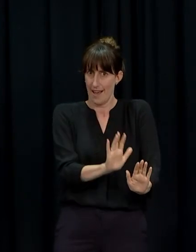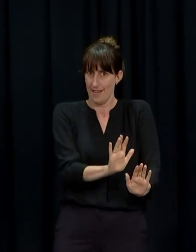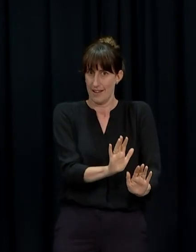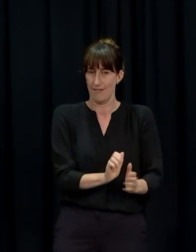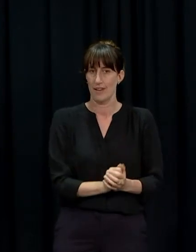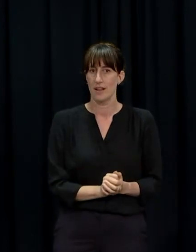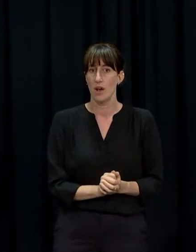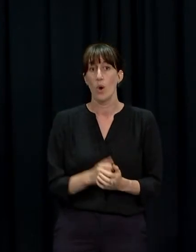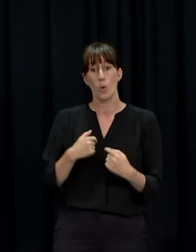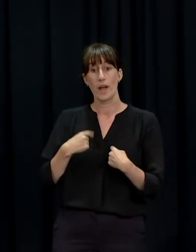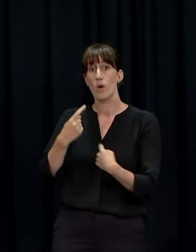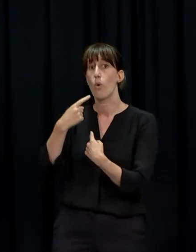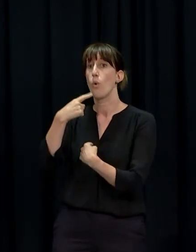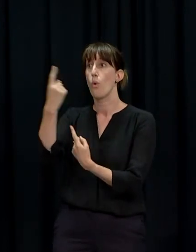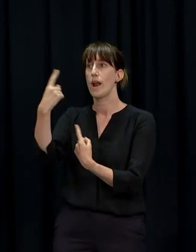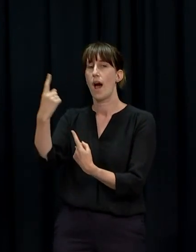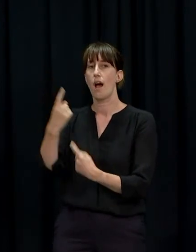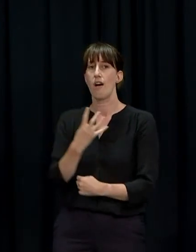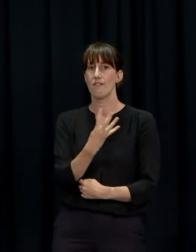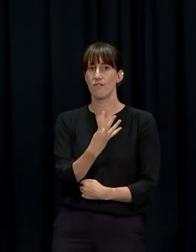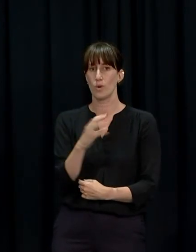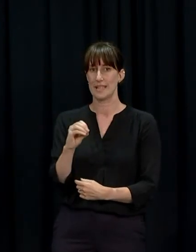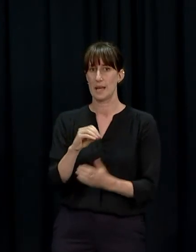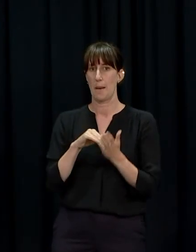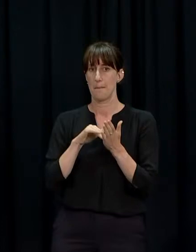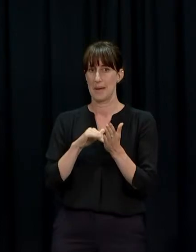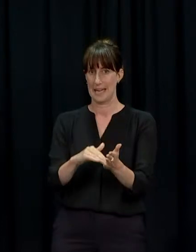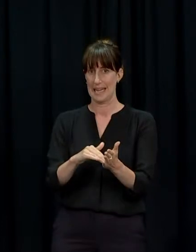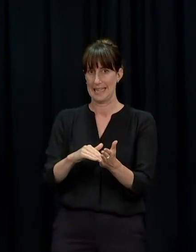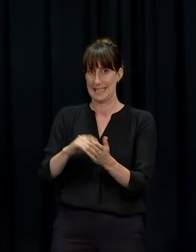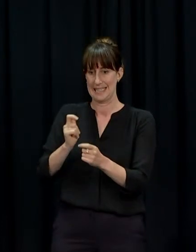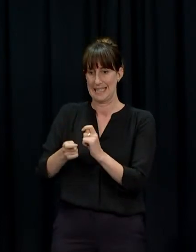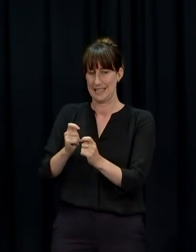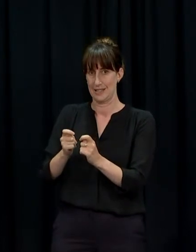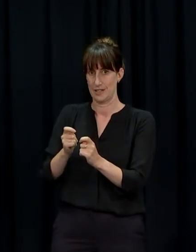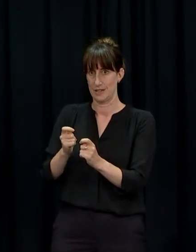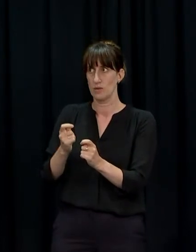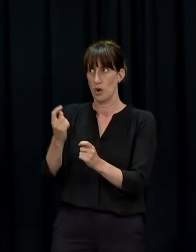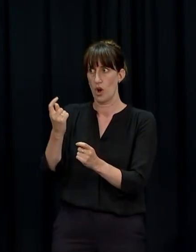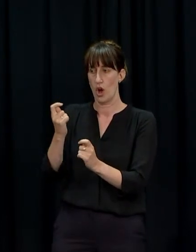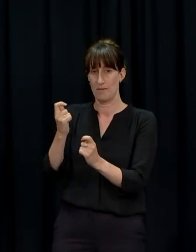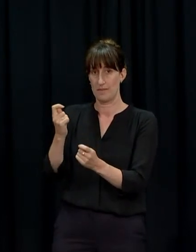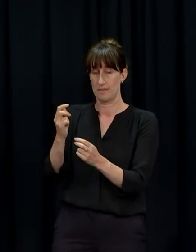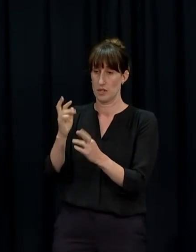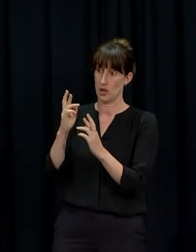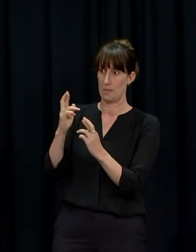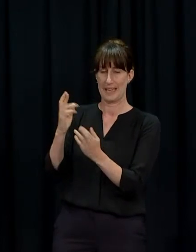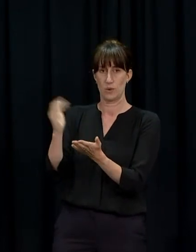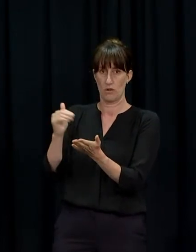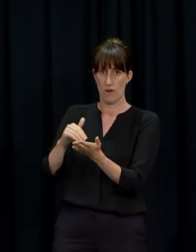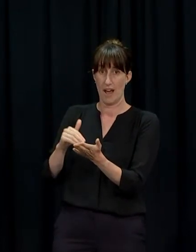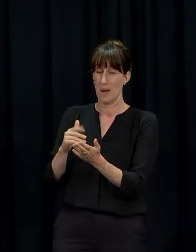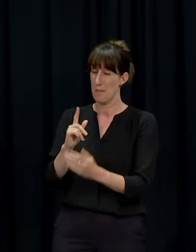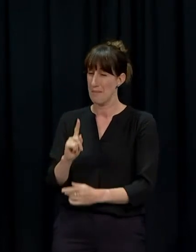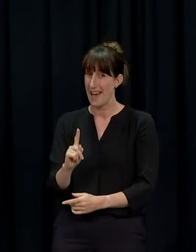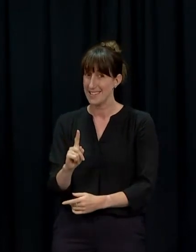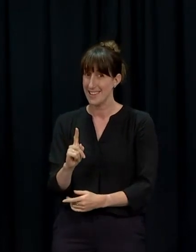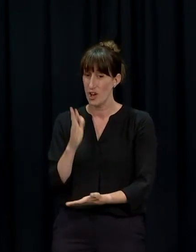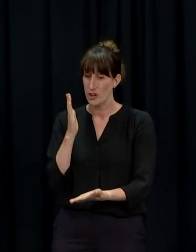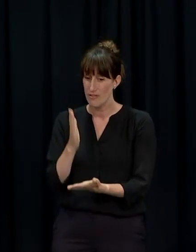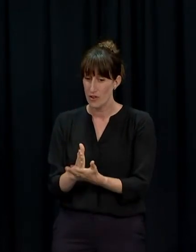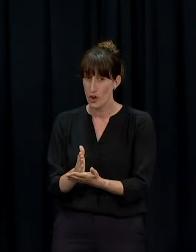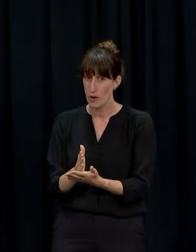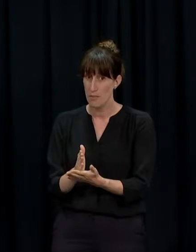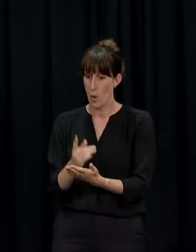orders in for around 40 million tests between now and the end of February. So far, we have confirmation for only around a third